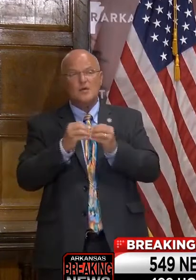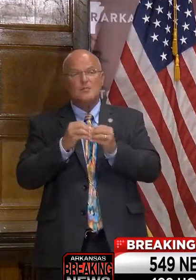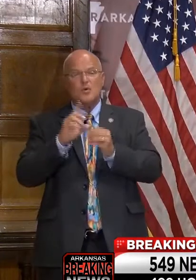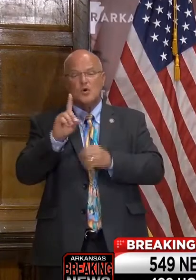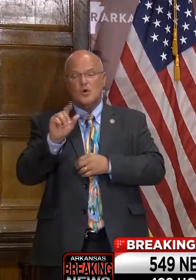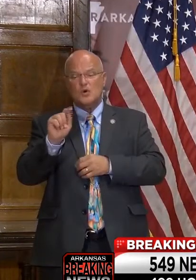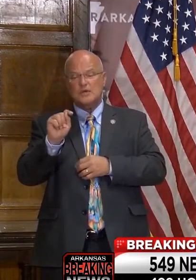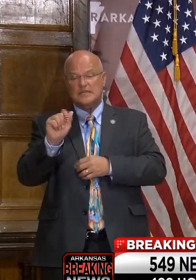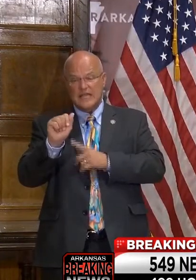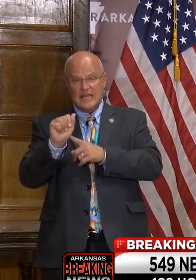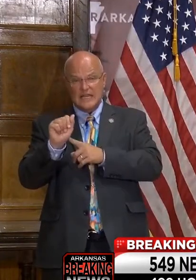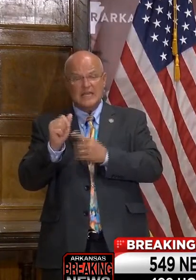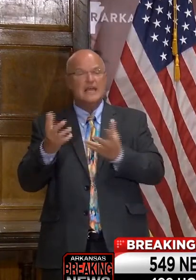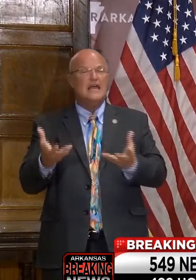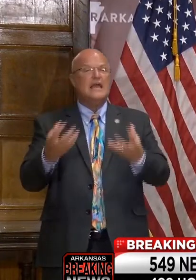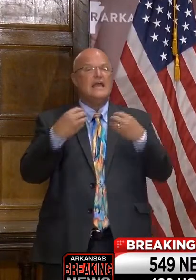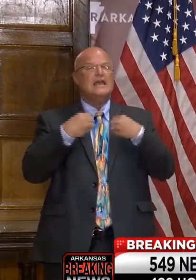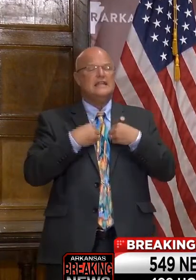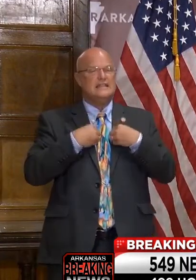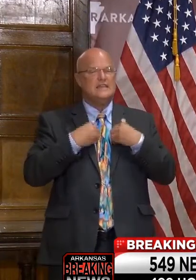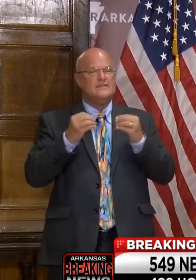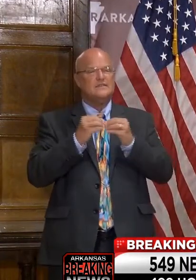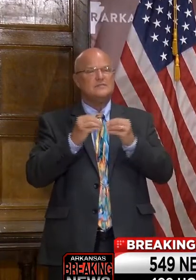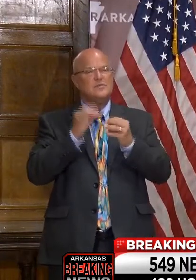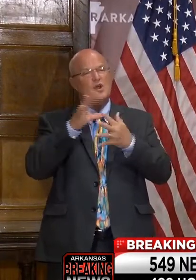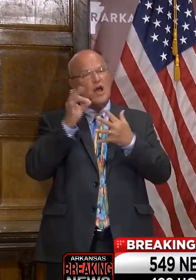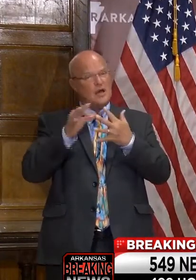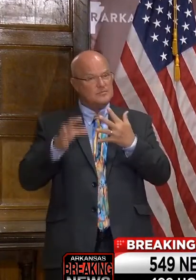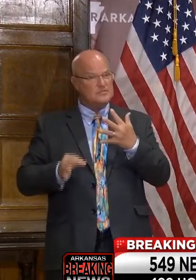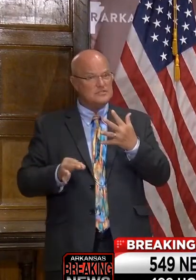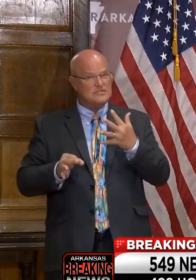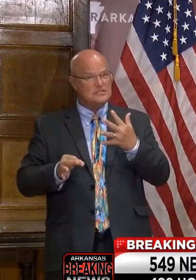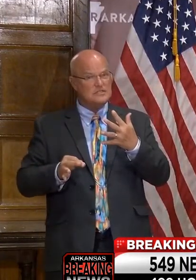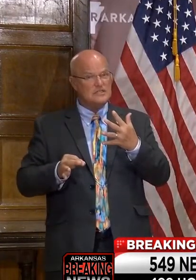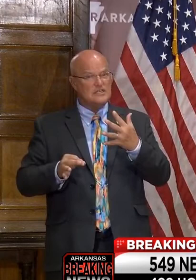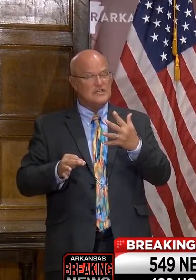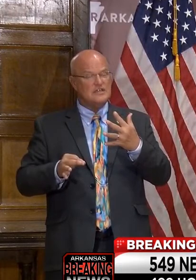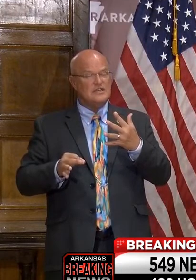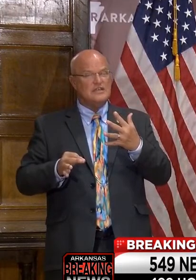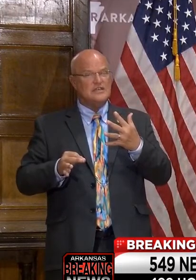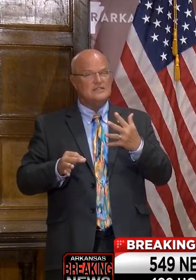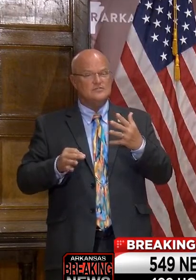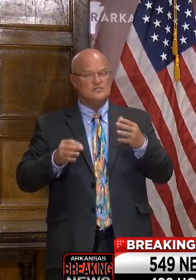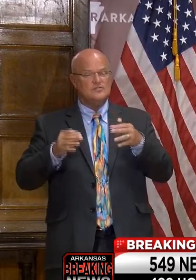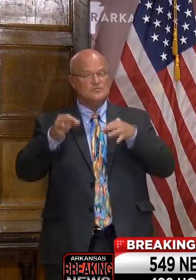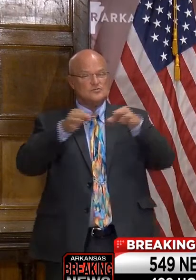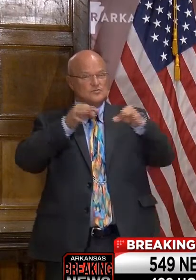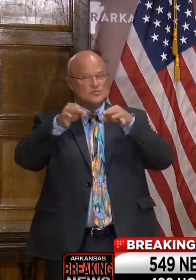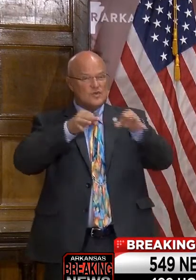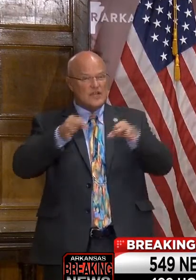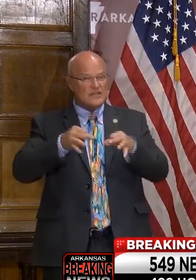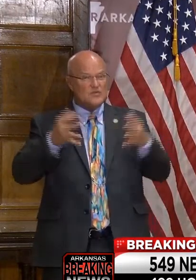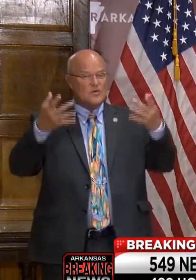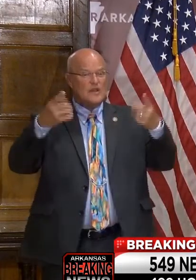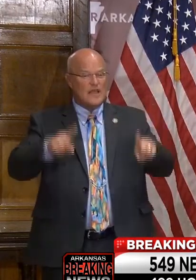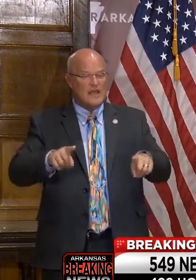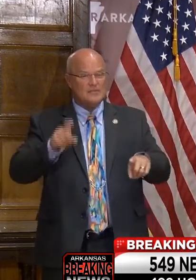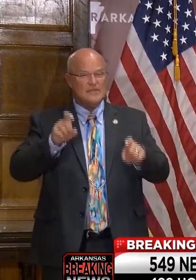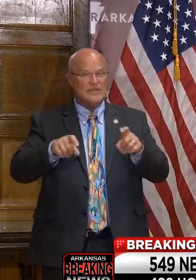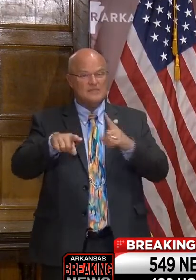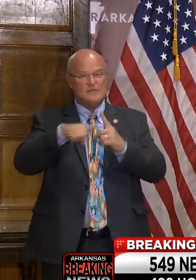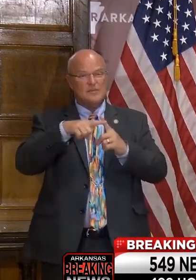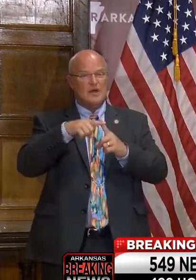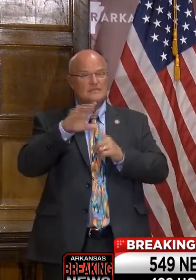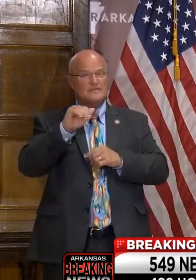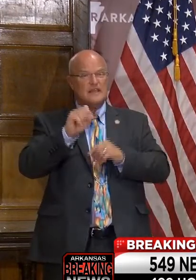data, and then give us more options as to and direction as to what happens when we have